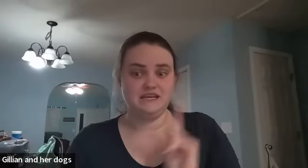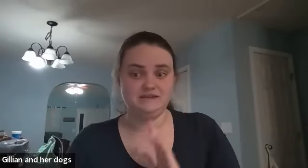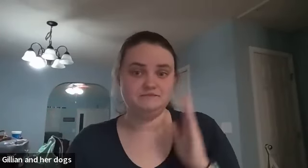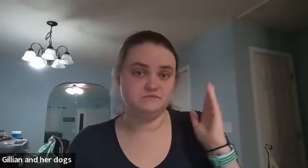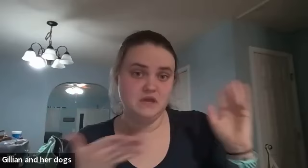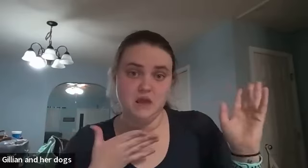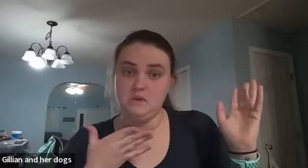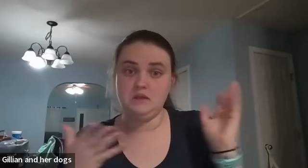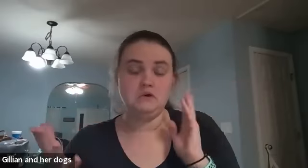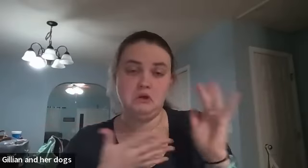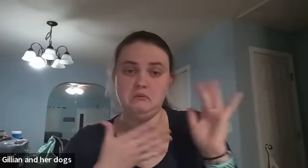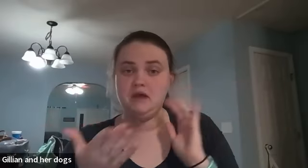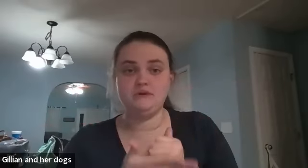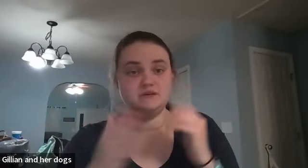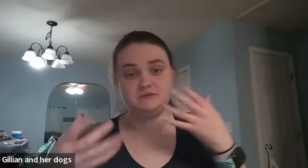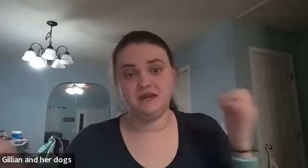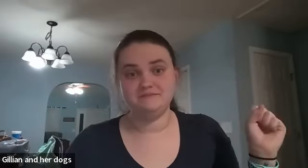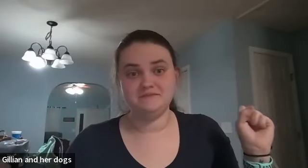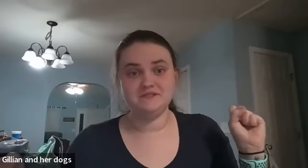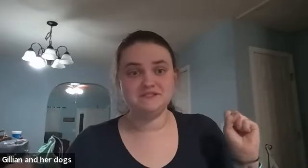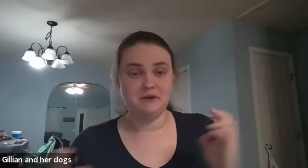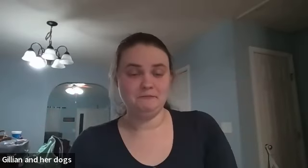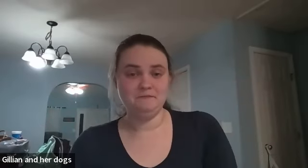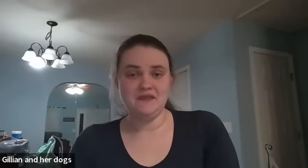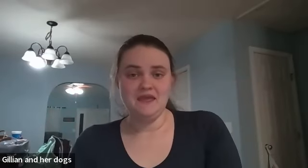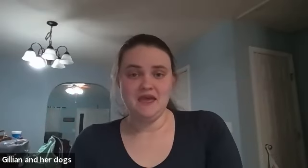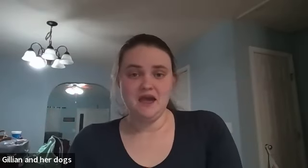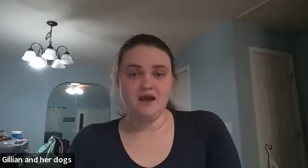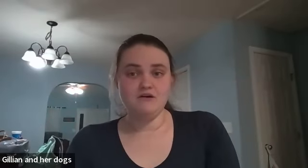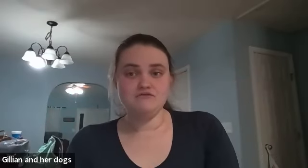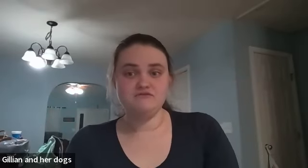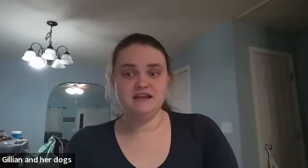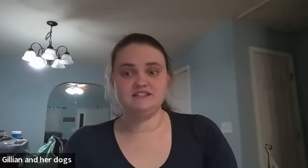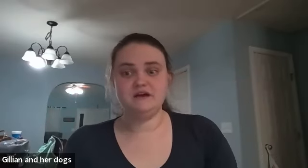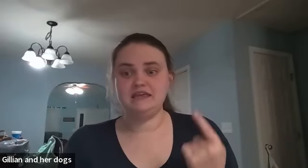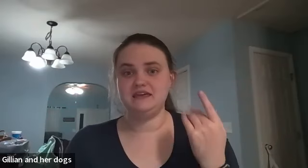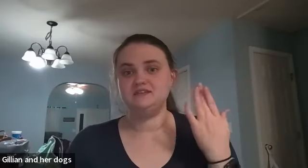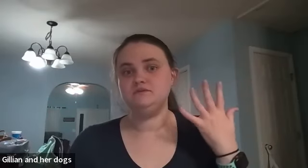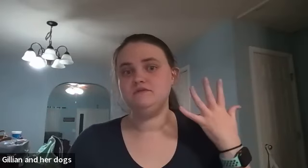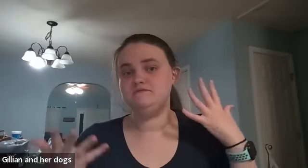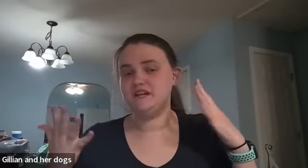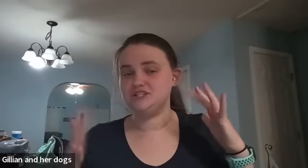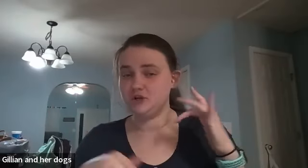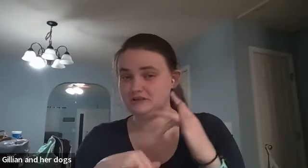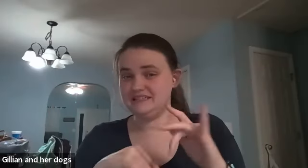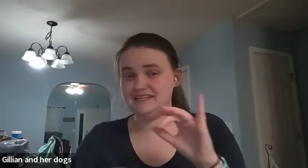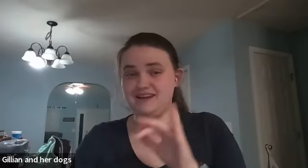Katie, and we will help as best we can. So, all right. So I guess we'll finish early